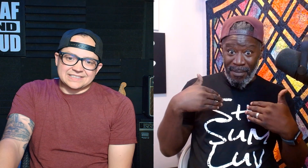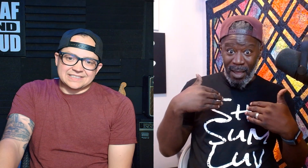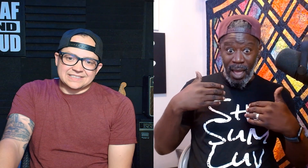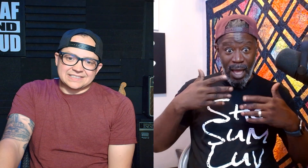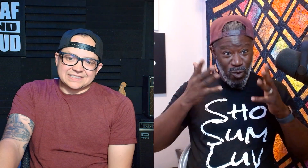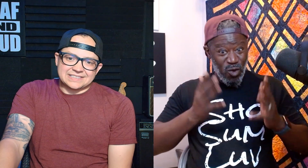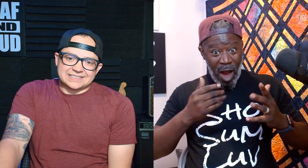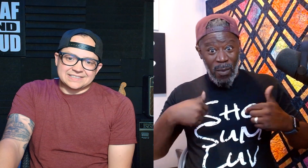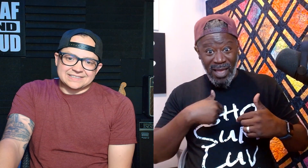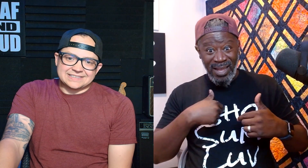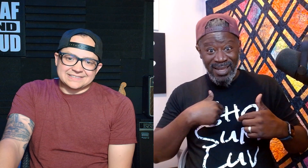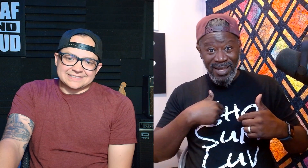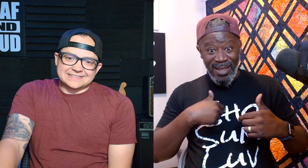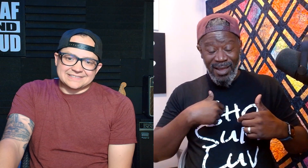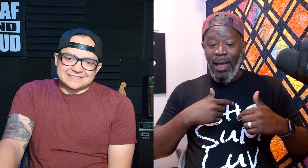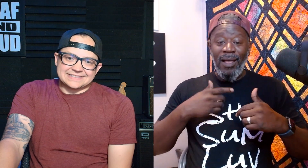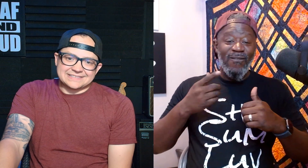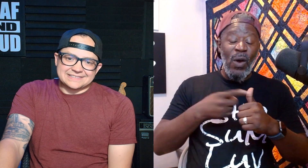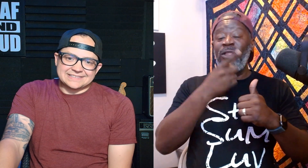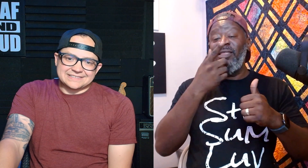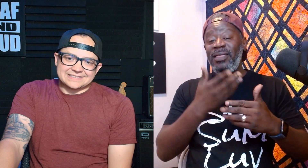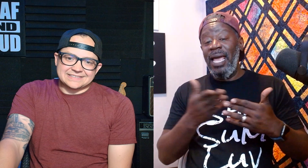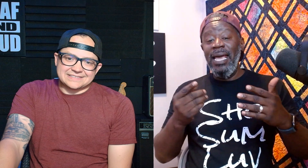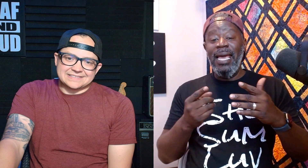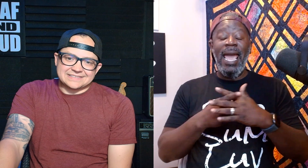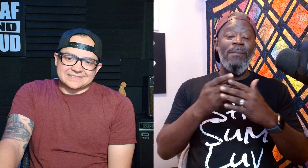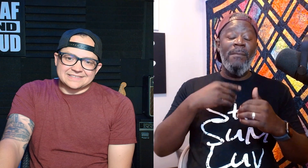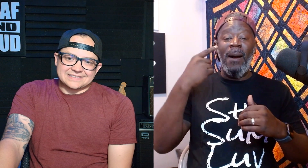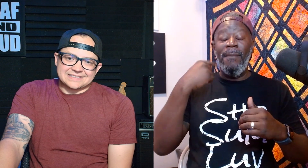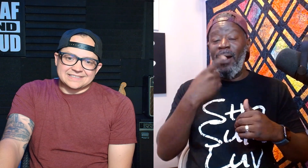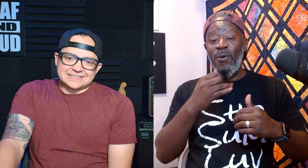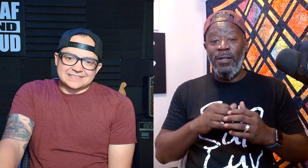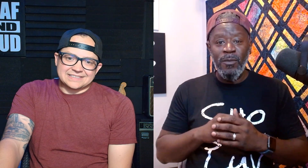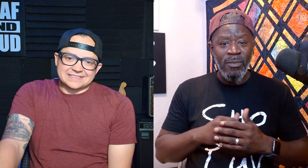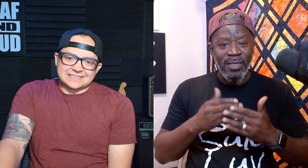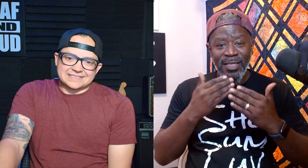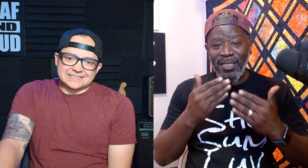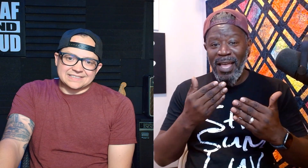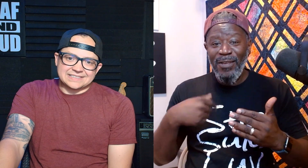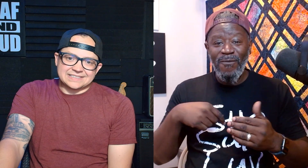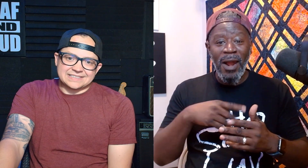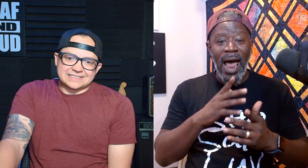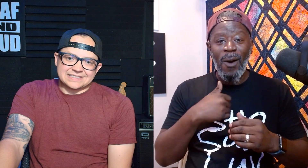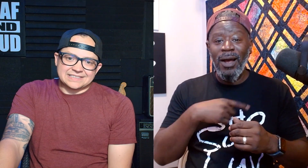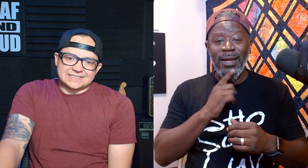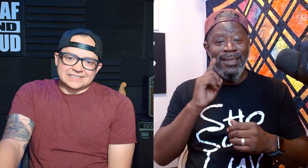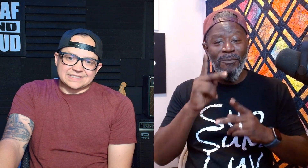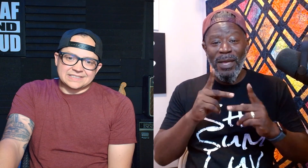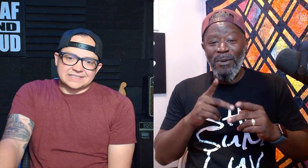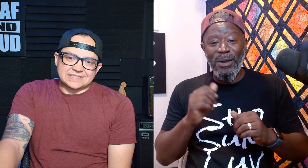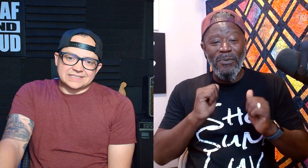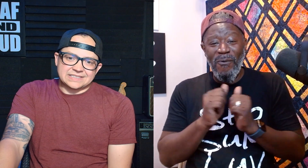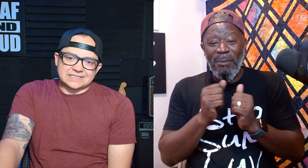come and you talk with us. First thing came out my mouth was, thank you for allowing us